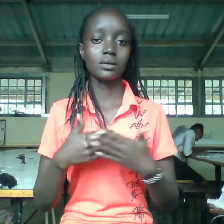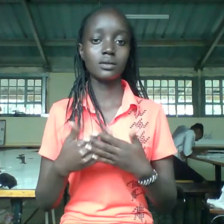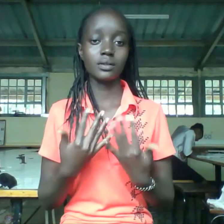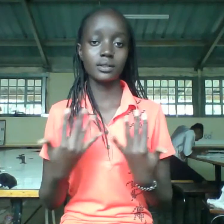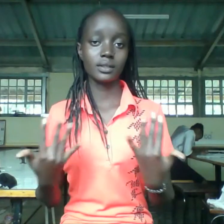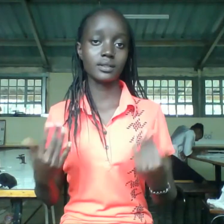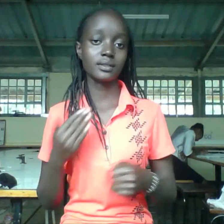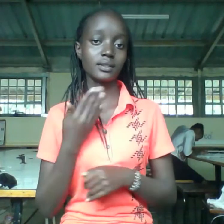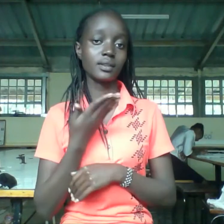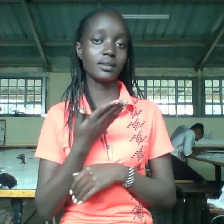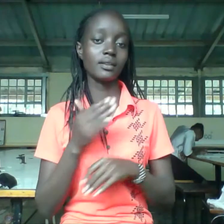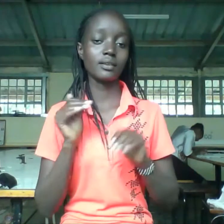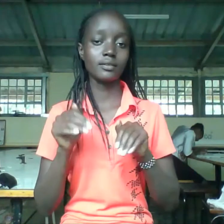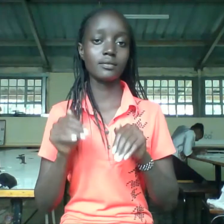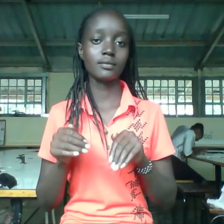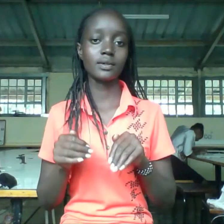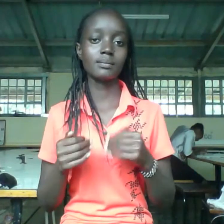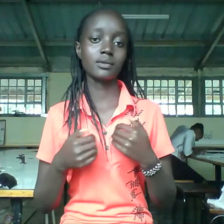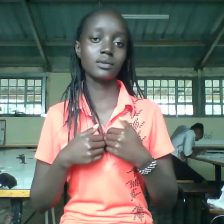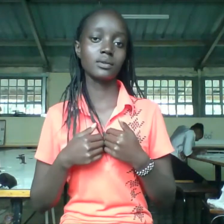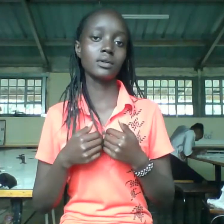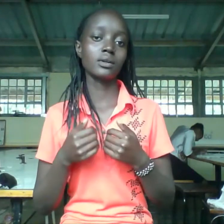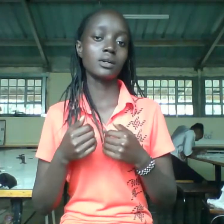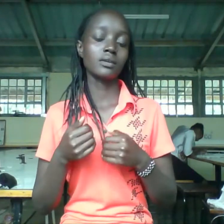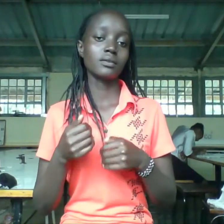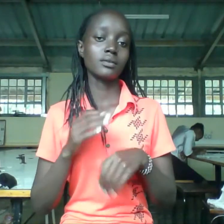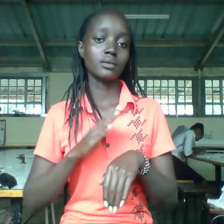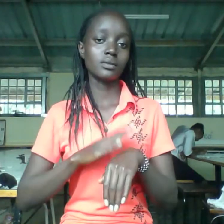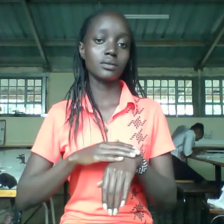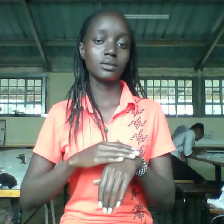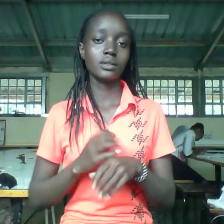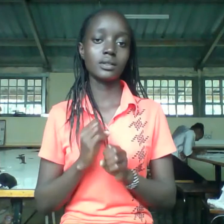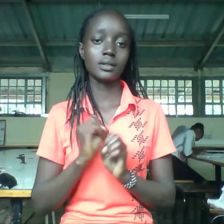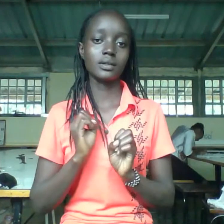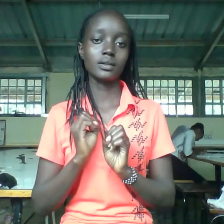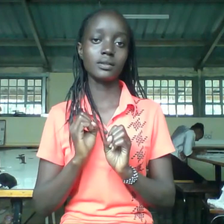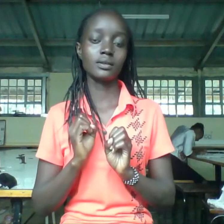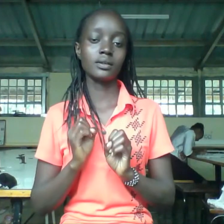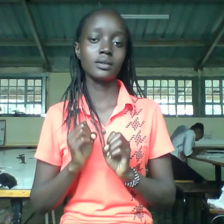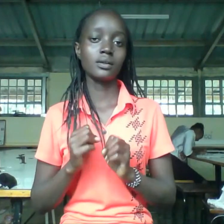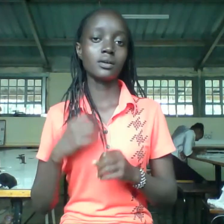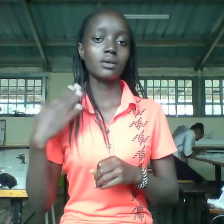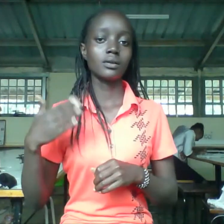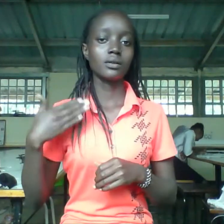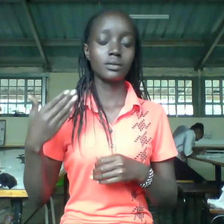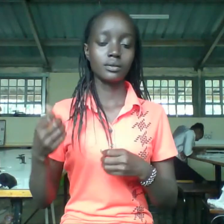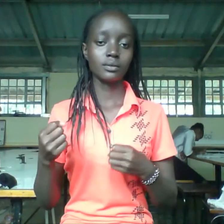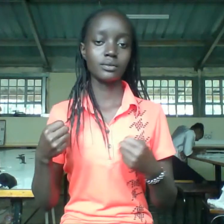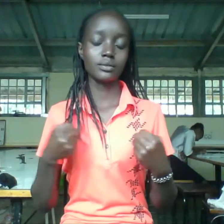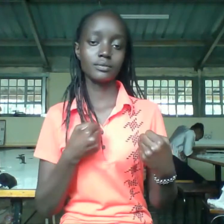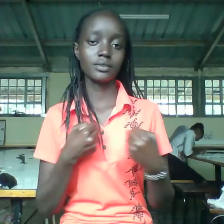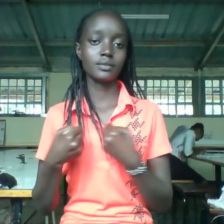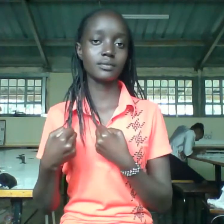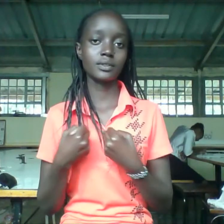roses. There were frustrations between his sisters and brothers with some sibling